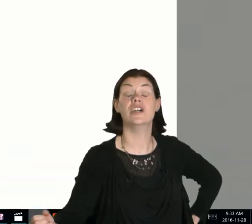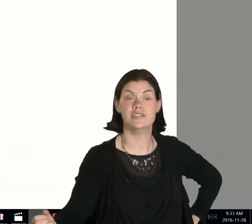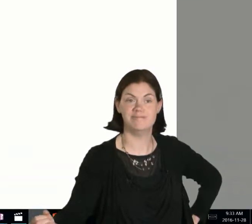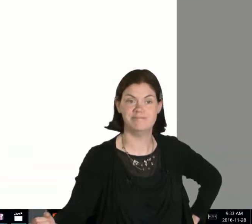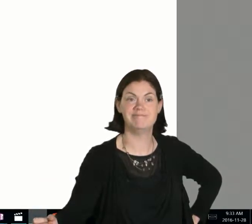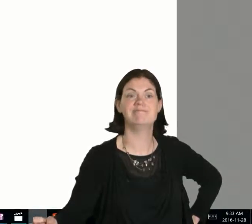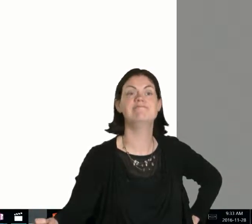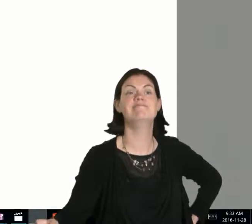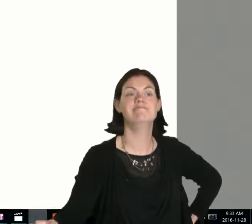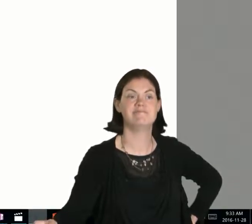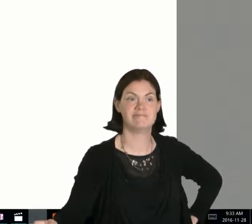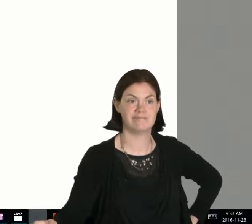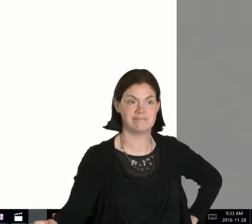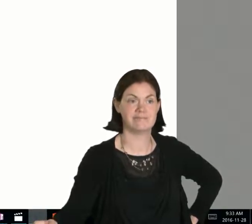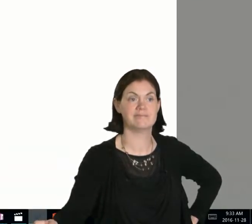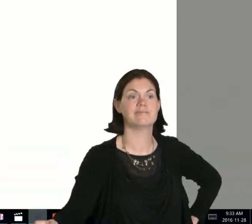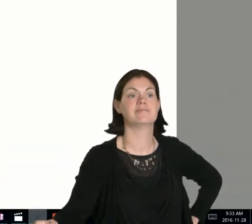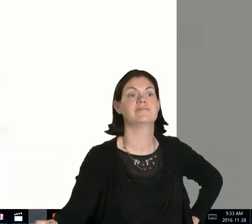Good.